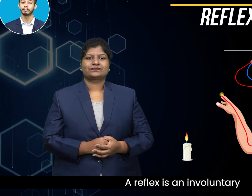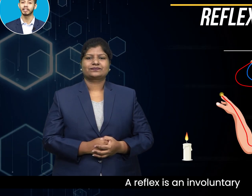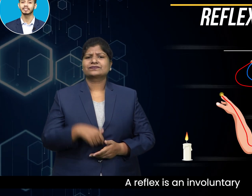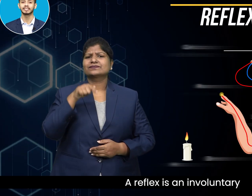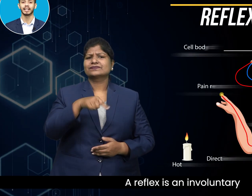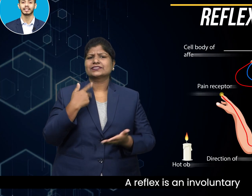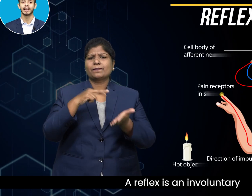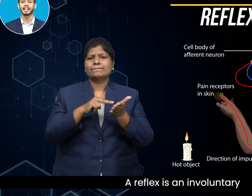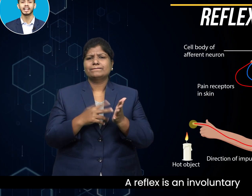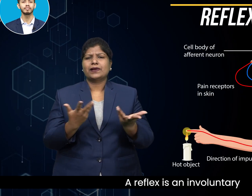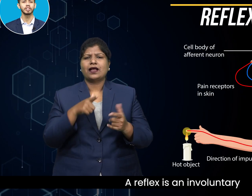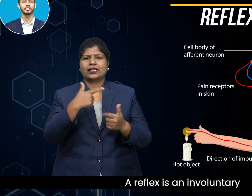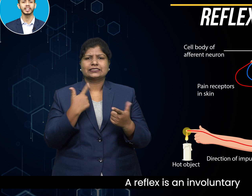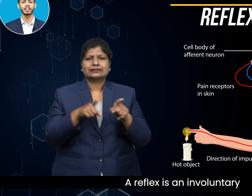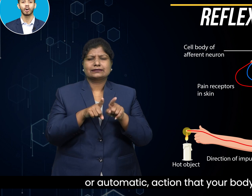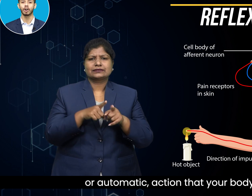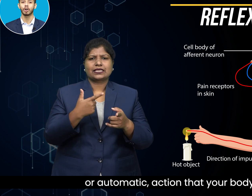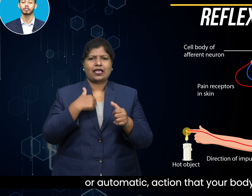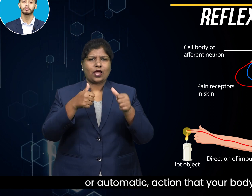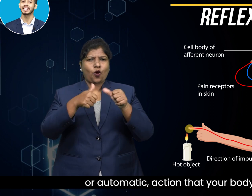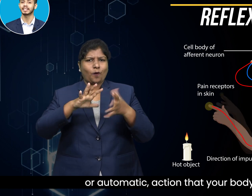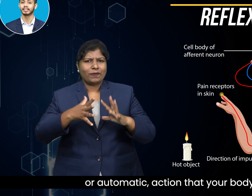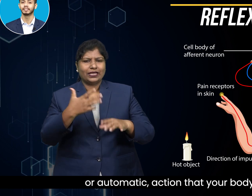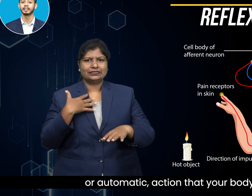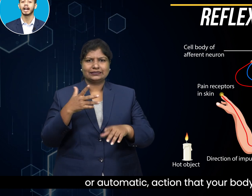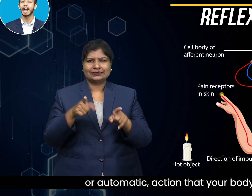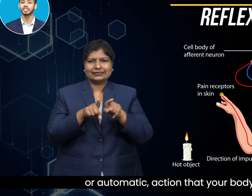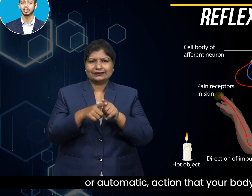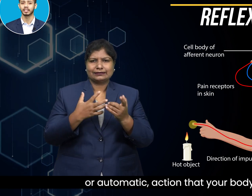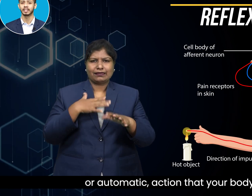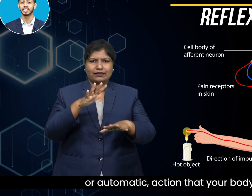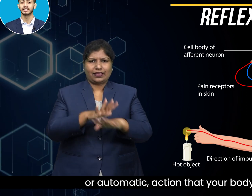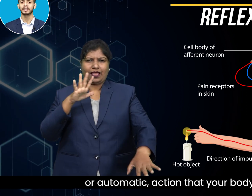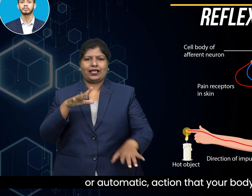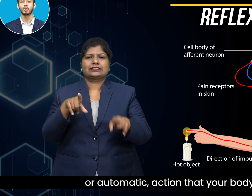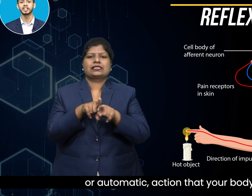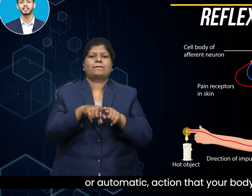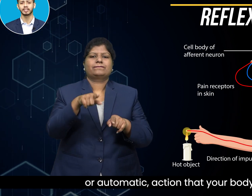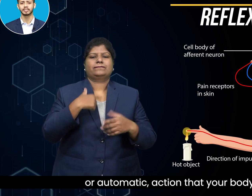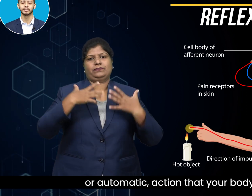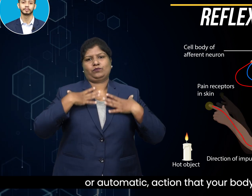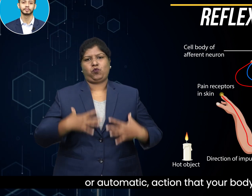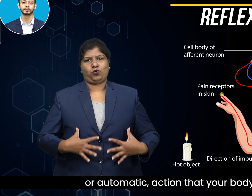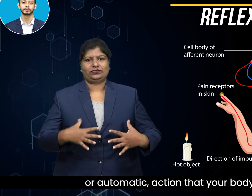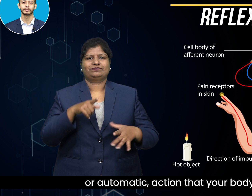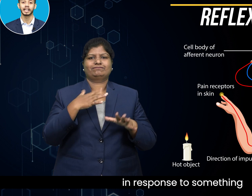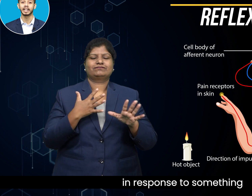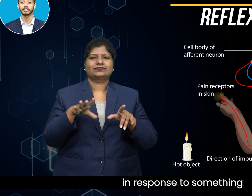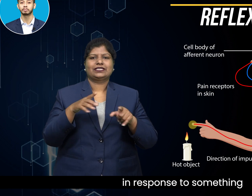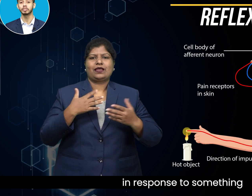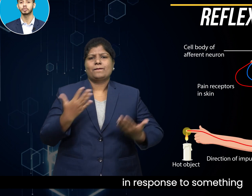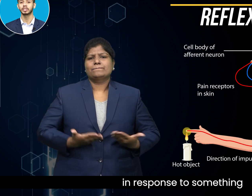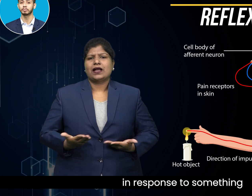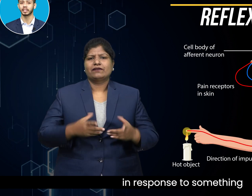A reflex is an involuntary or automatic action that your body does